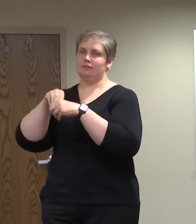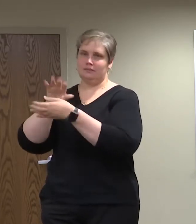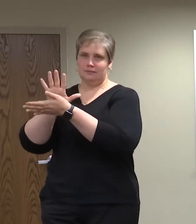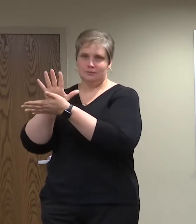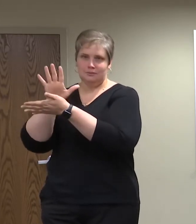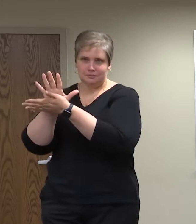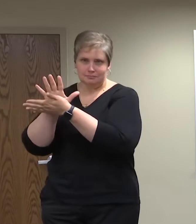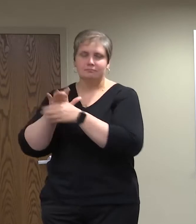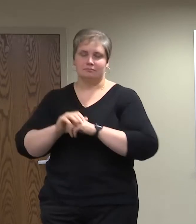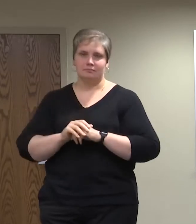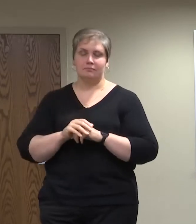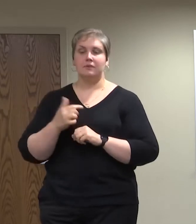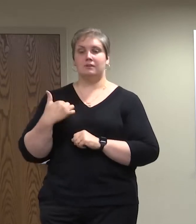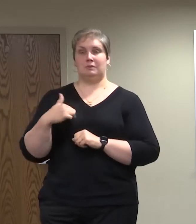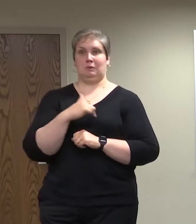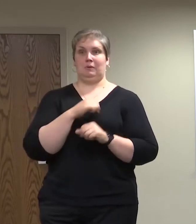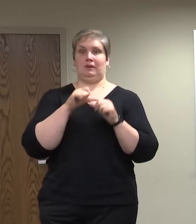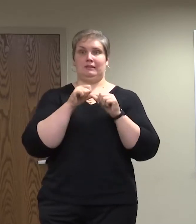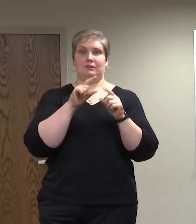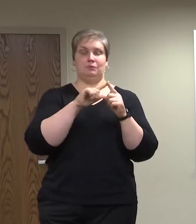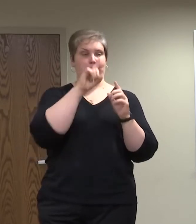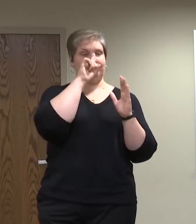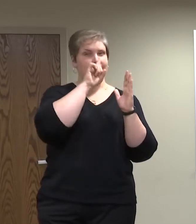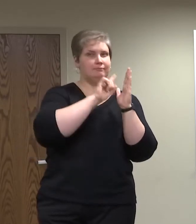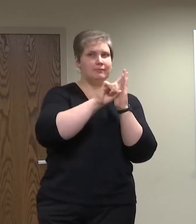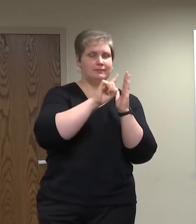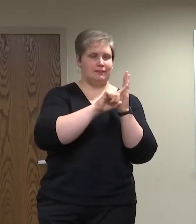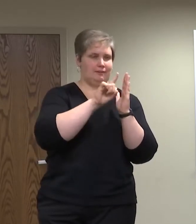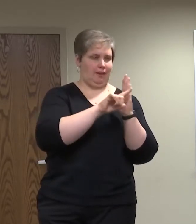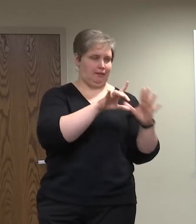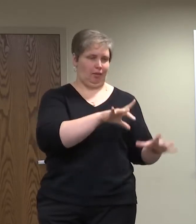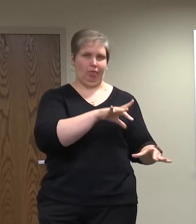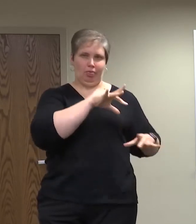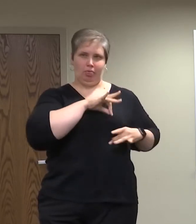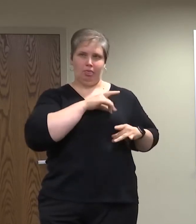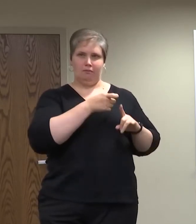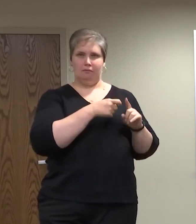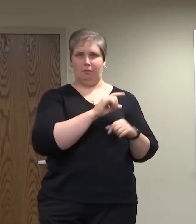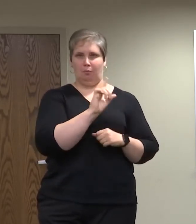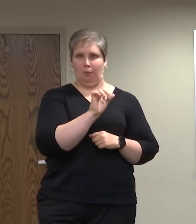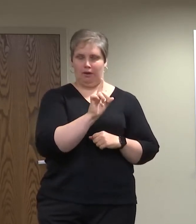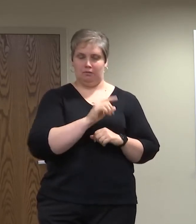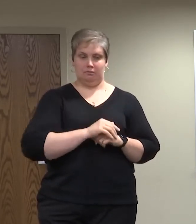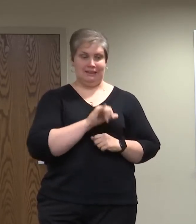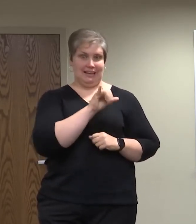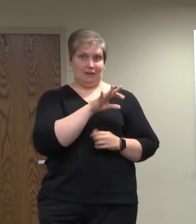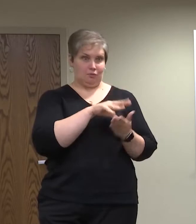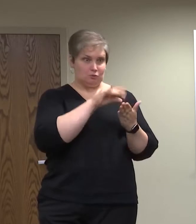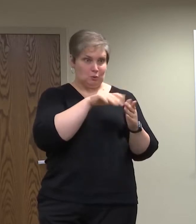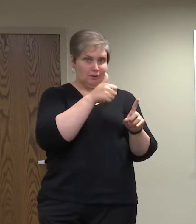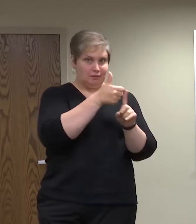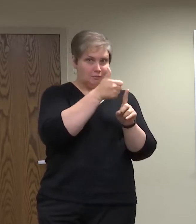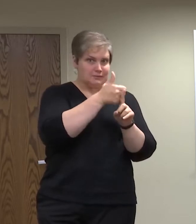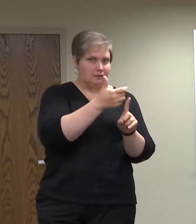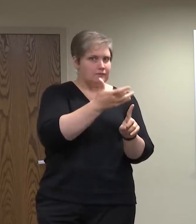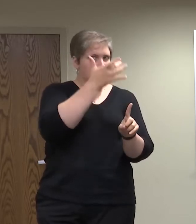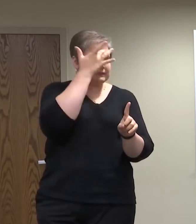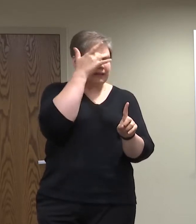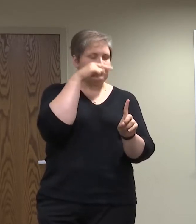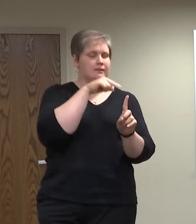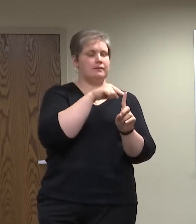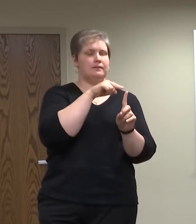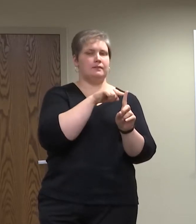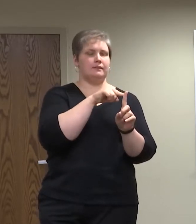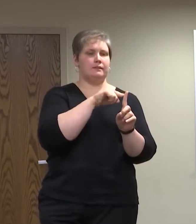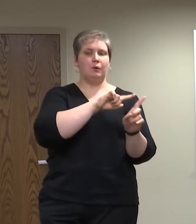case investigation, understanding in that particular scenario, if it's a student, what the student's day is like, where they go to